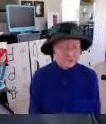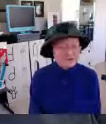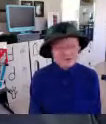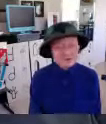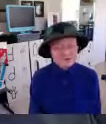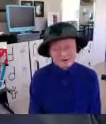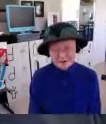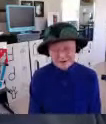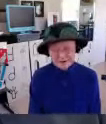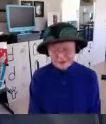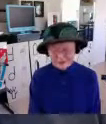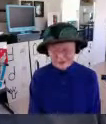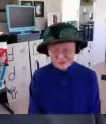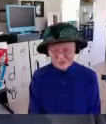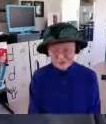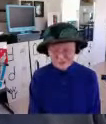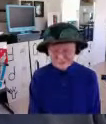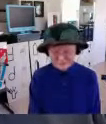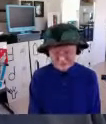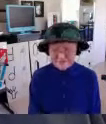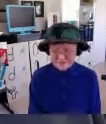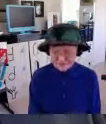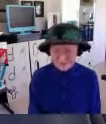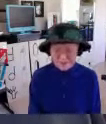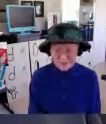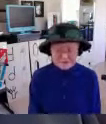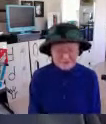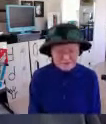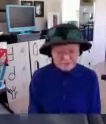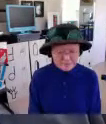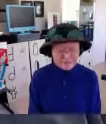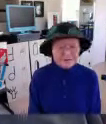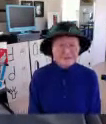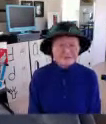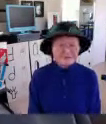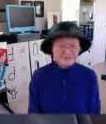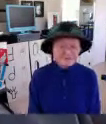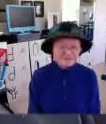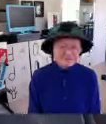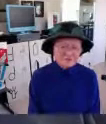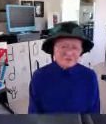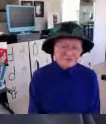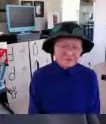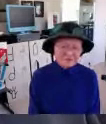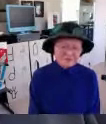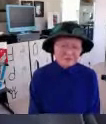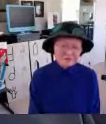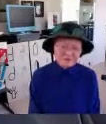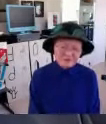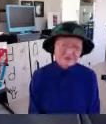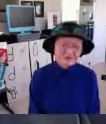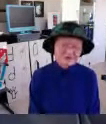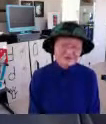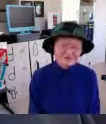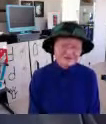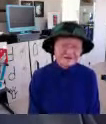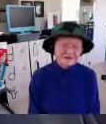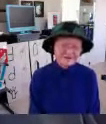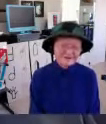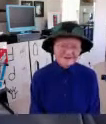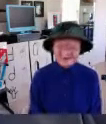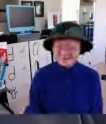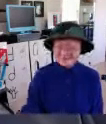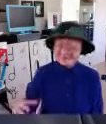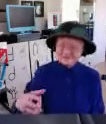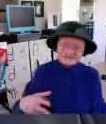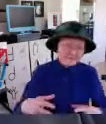Portugal. So we are going to develop a team of transcriptionists, and all of us really enjoy sitting down and looking